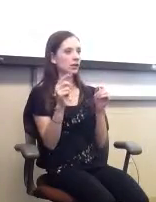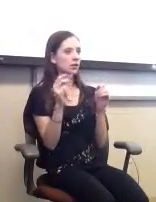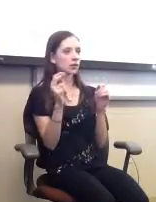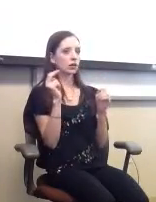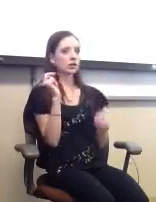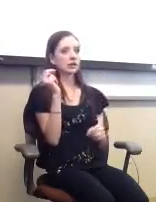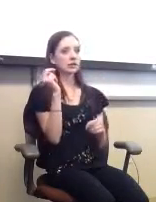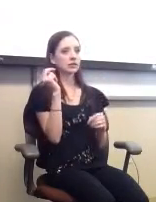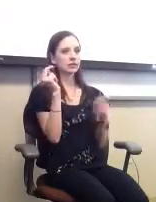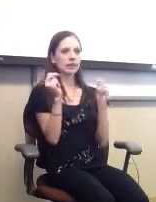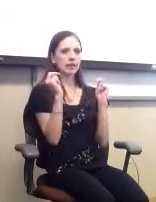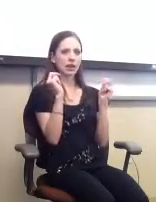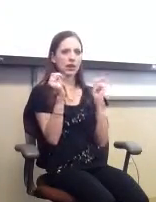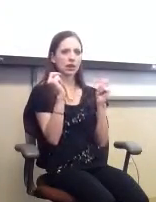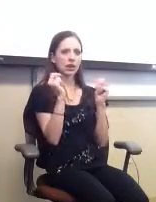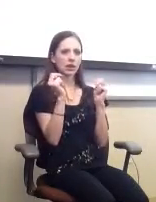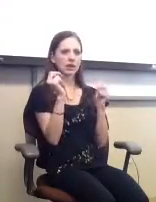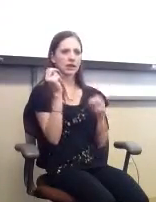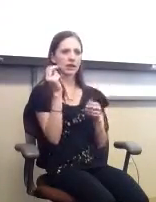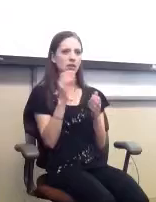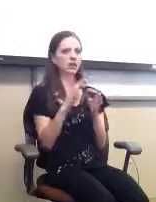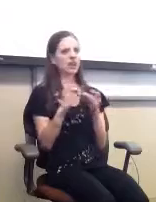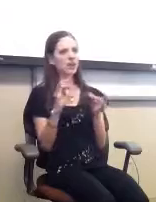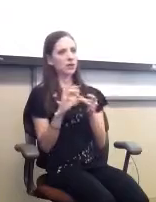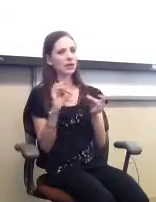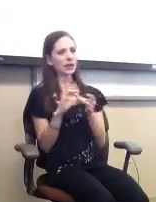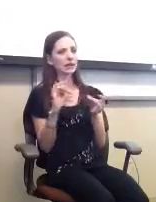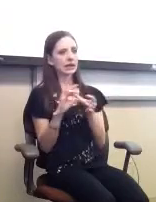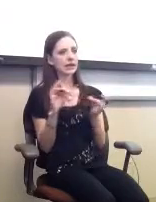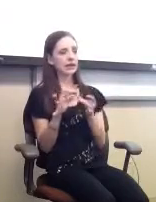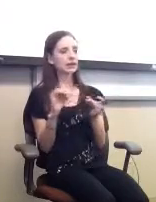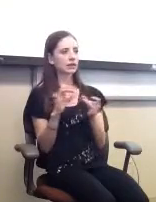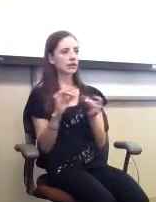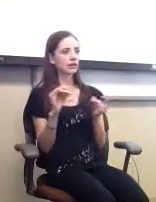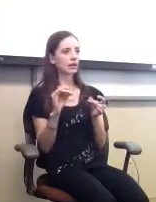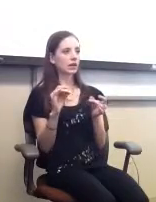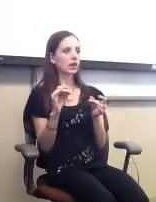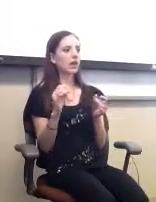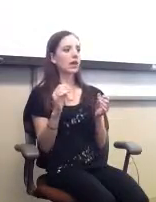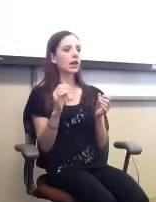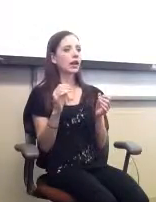thinking that we're not doing it when in reality it's happening. Give yourself credit in your narratives for everything you're doing.